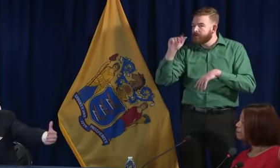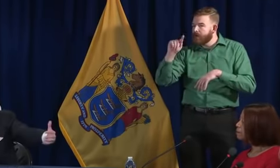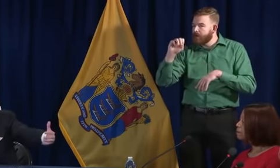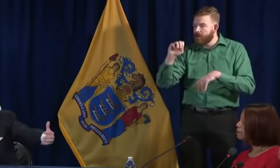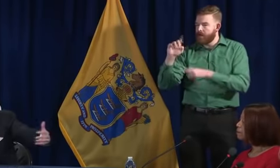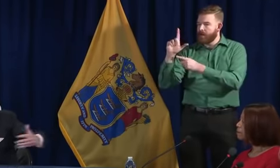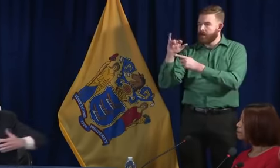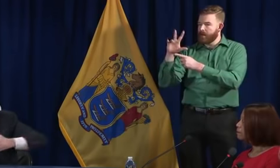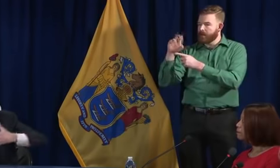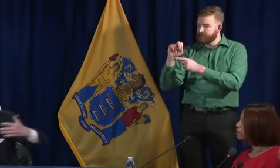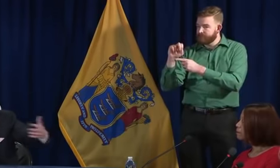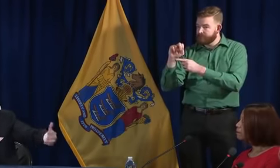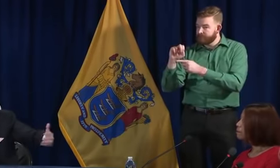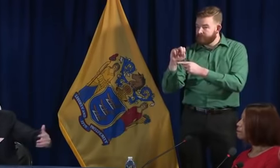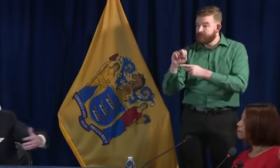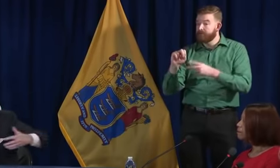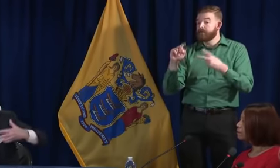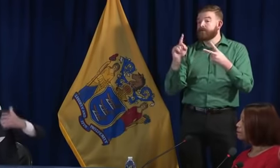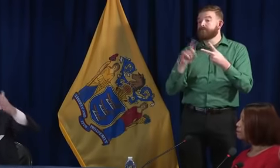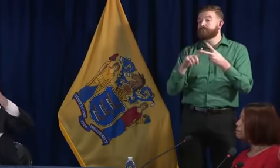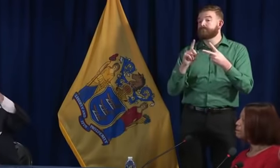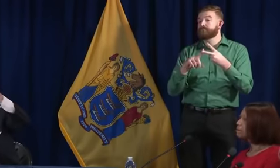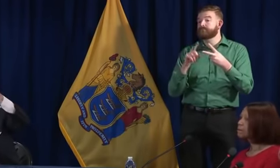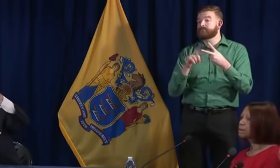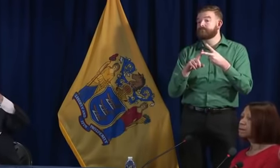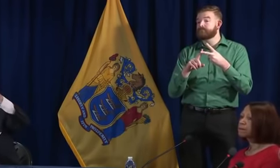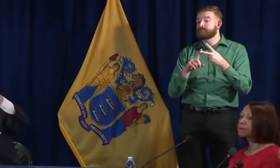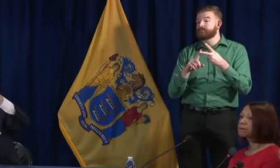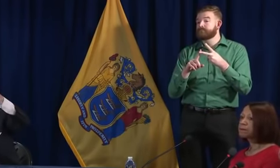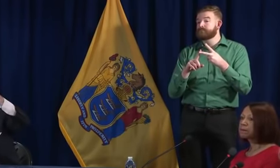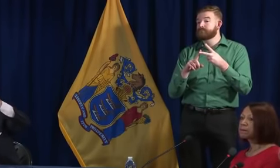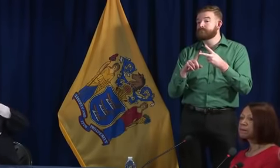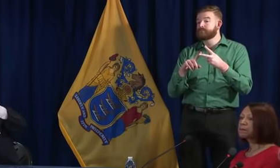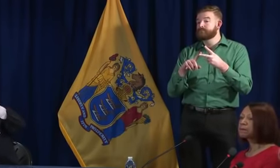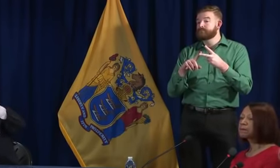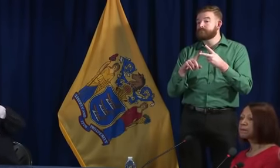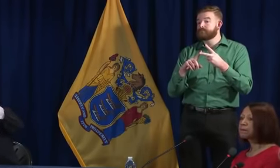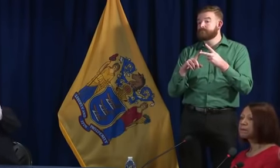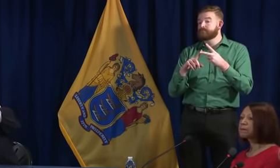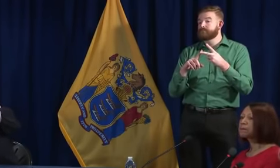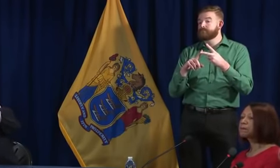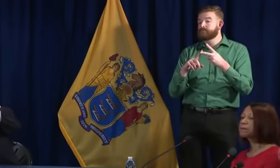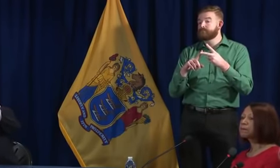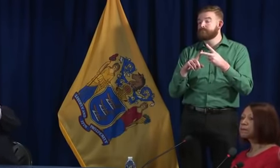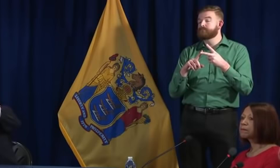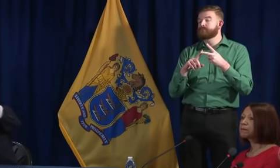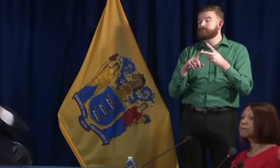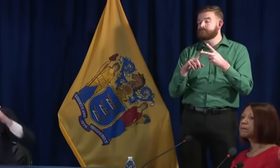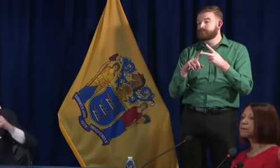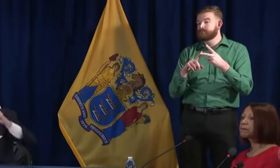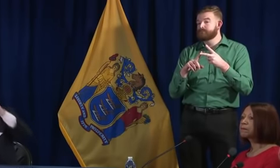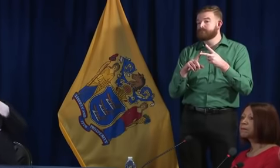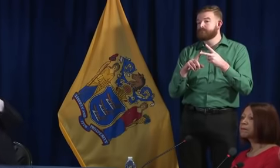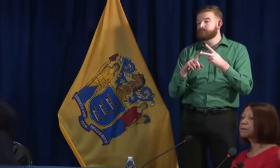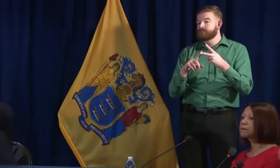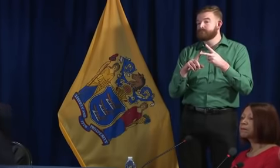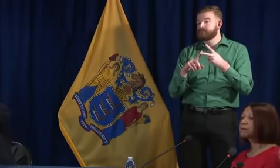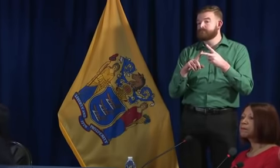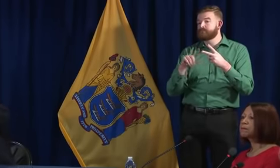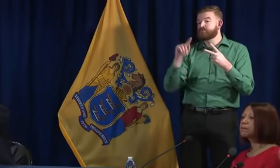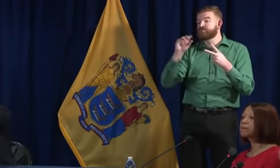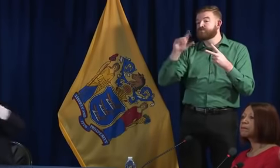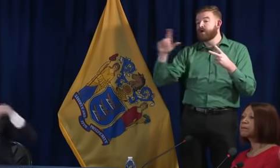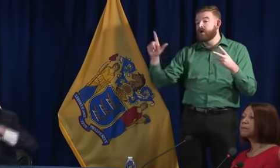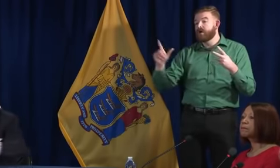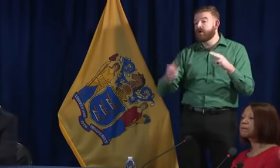be extended, given what we're going through. And I believe, Mahan, that has happened. Is that correct in both fronts? Yes. All right, thank you. Who else